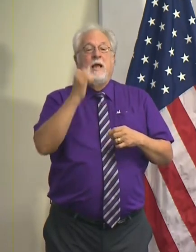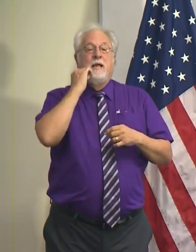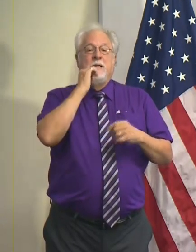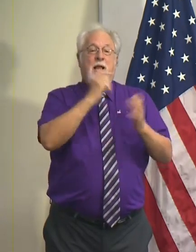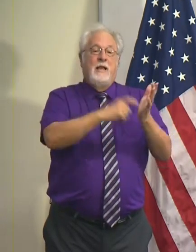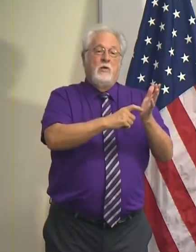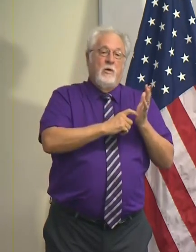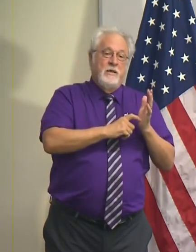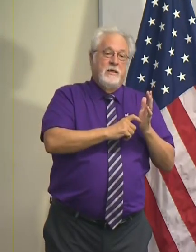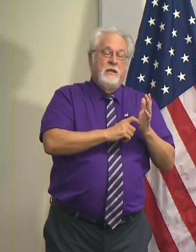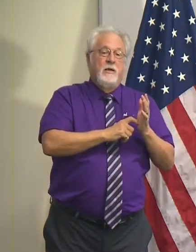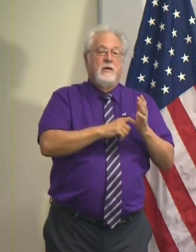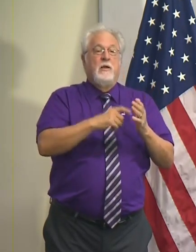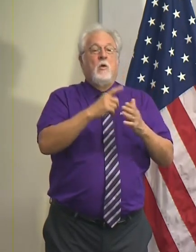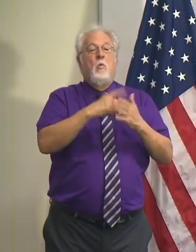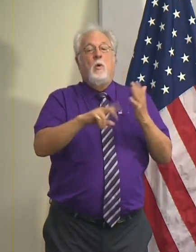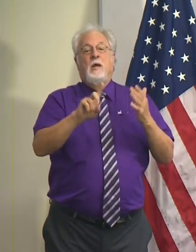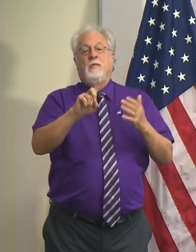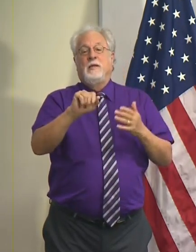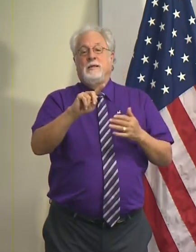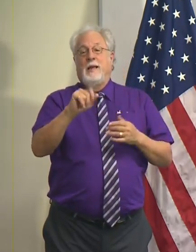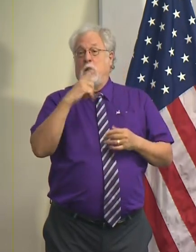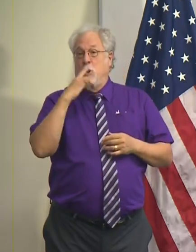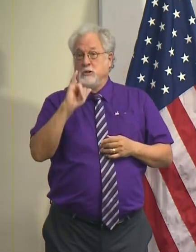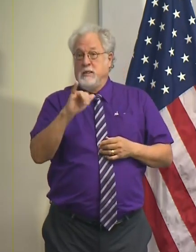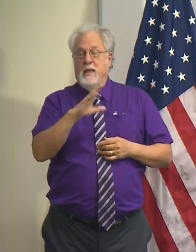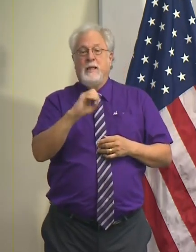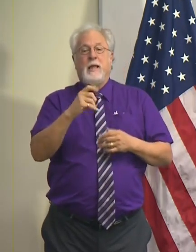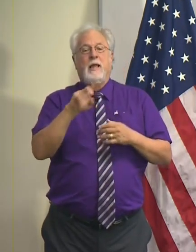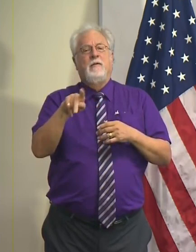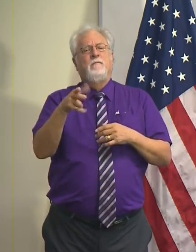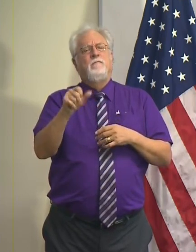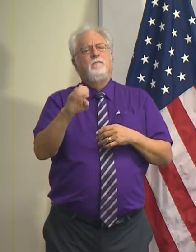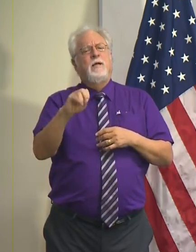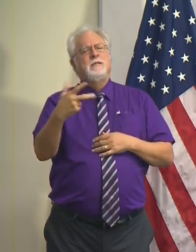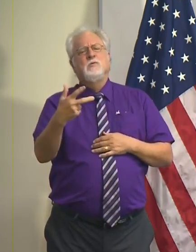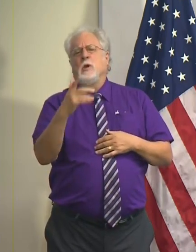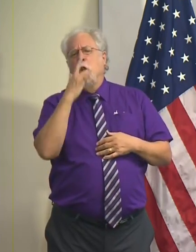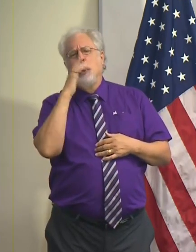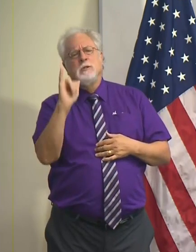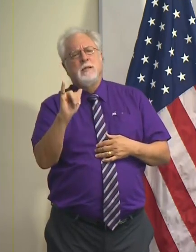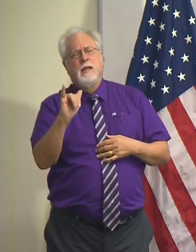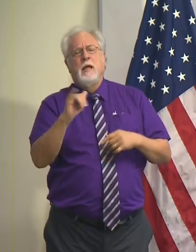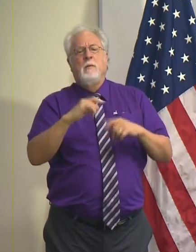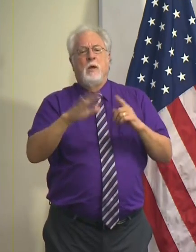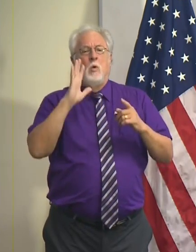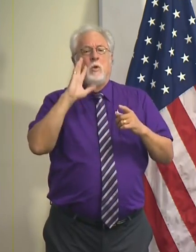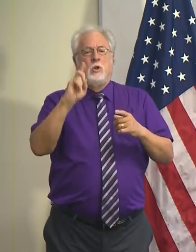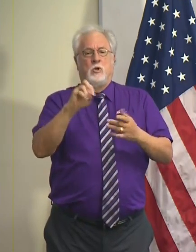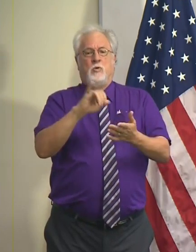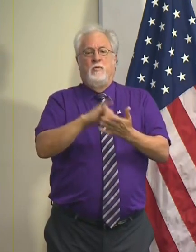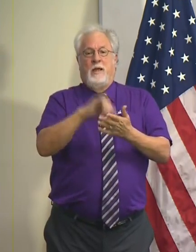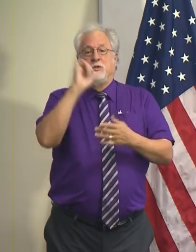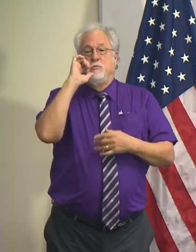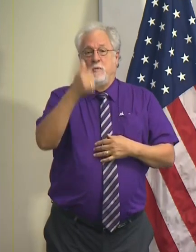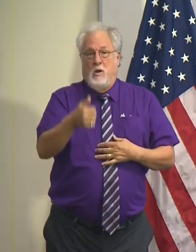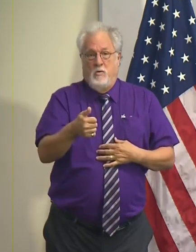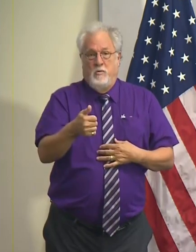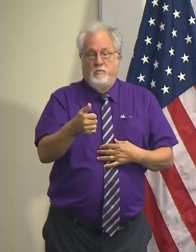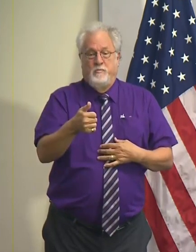criteria, what the data looks like, also what Phase 3 will look like. But we're going to do that